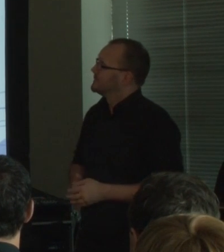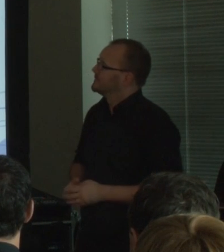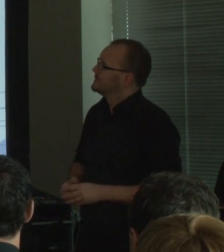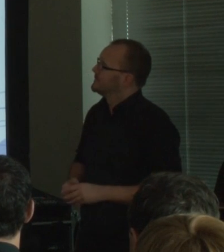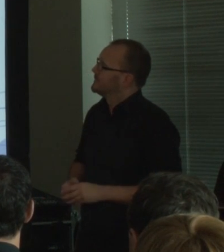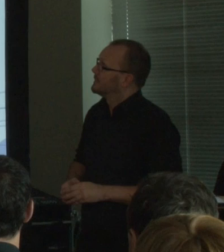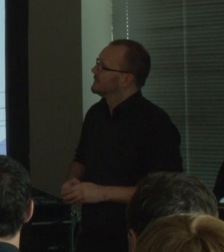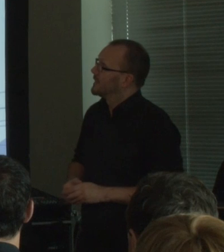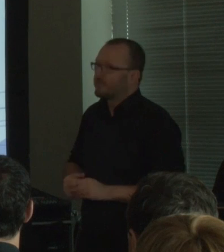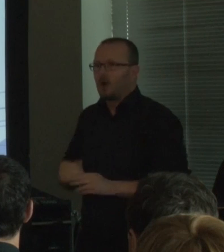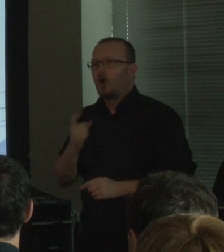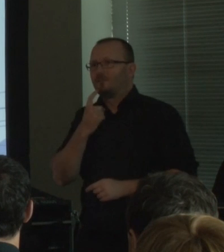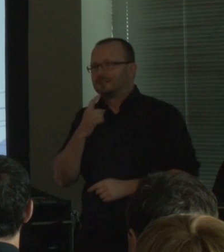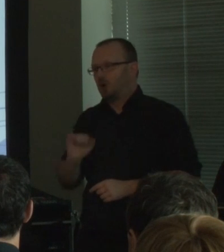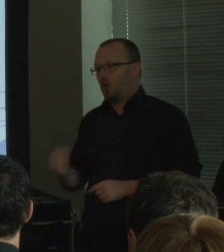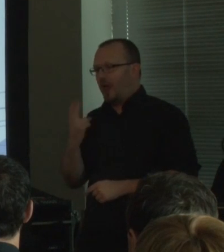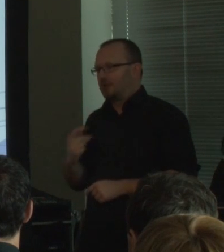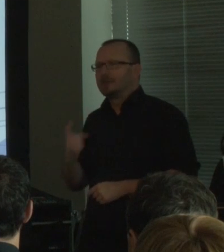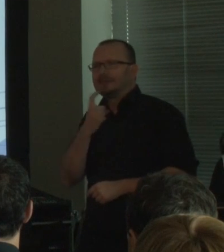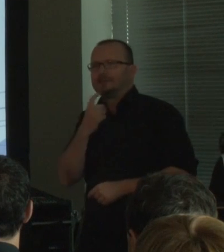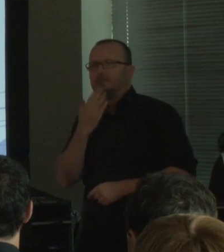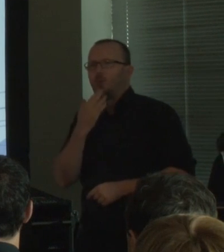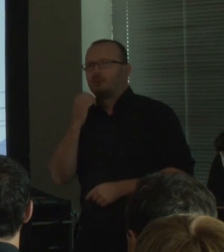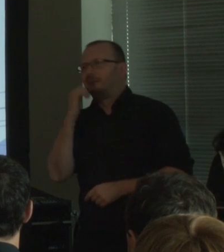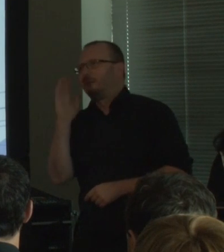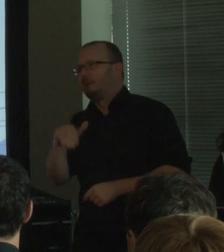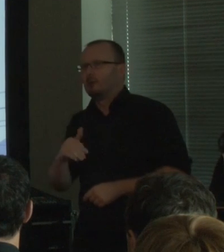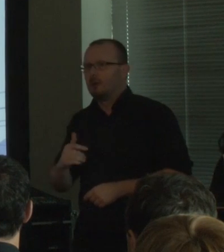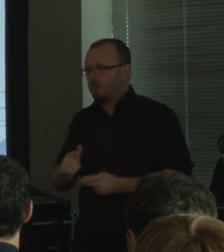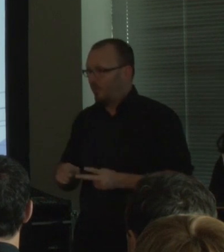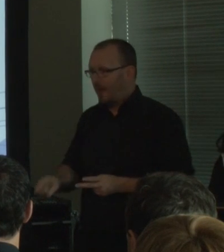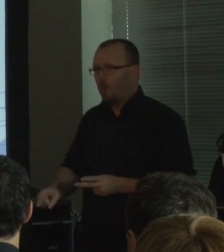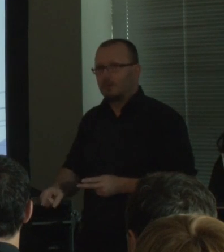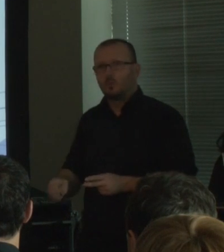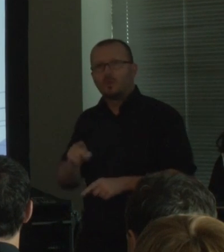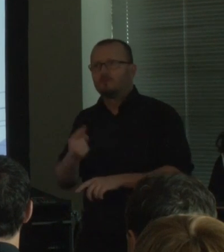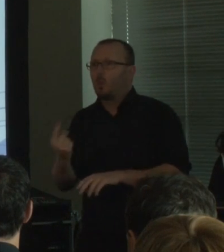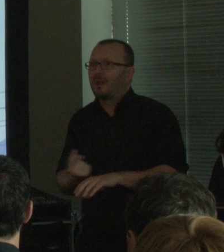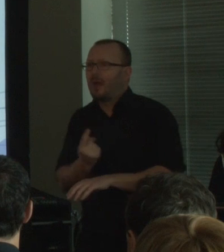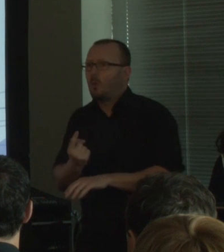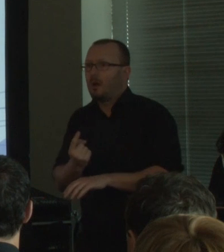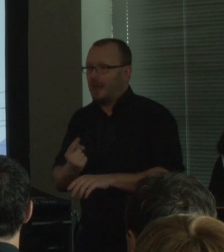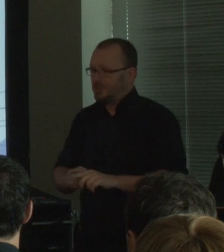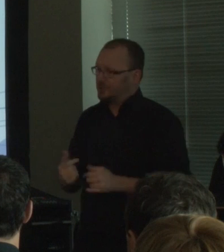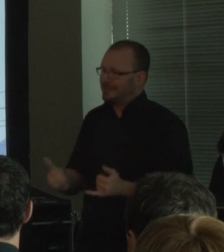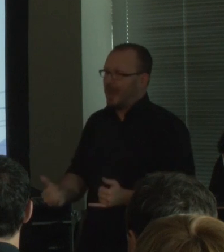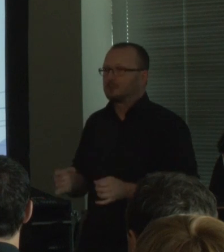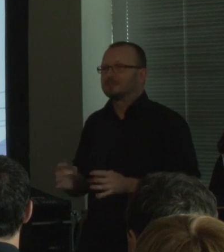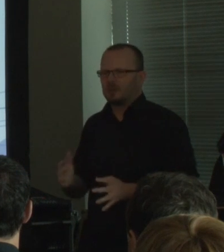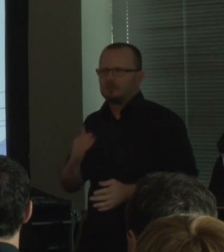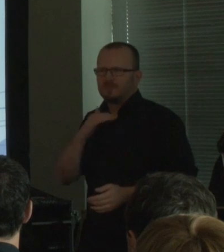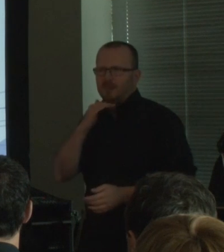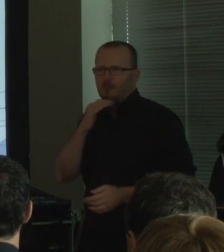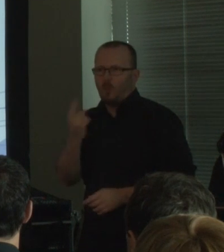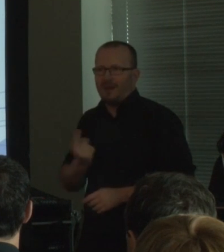It's cool. Obviously for her age, they get a bit bored really easily, but we've been here for a good hour. Yeah. And she's only just getting fed up now. And we've been and had a, you know,